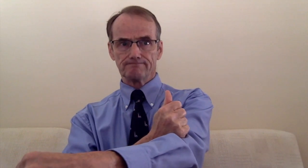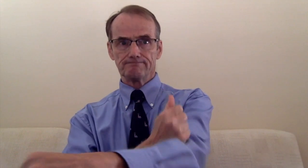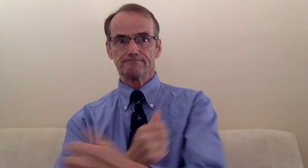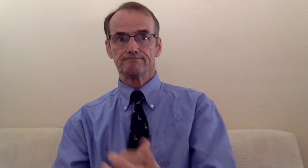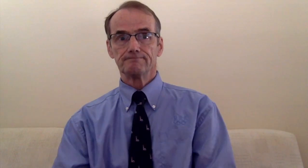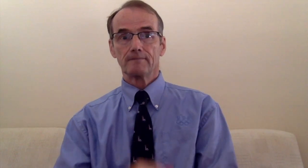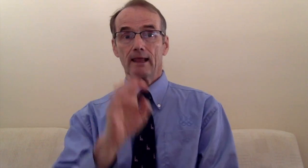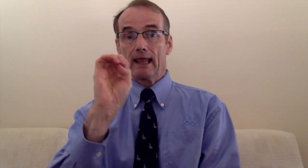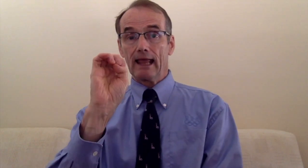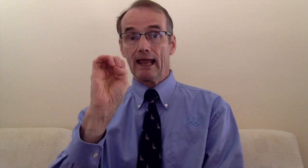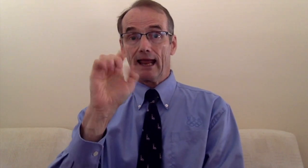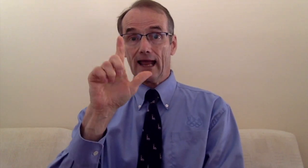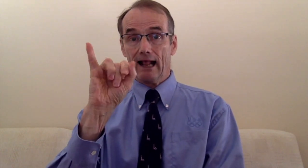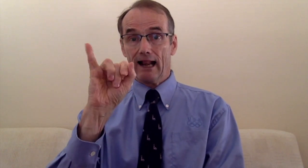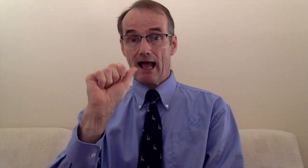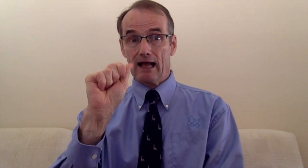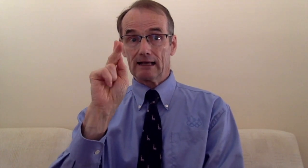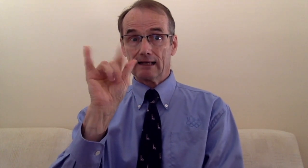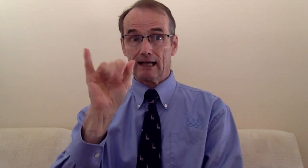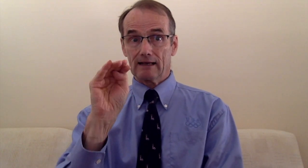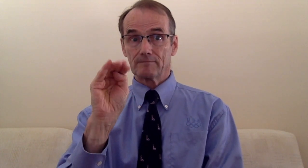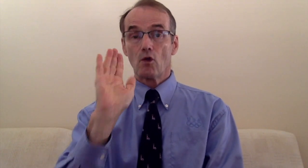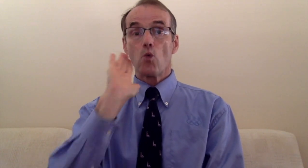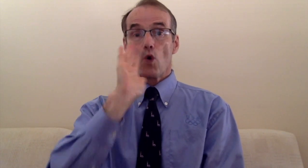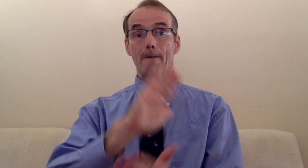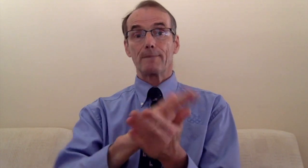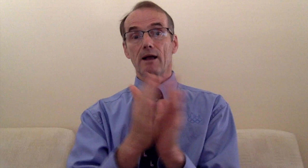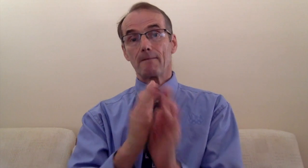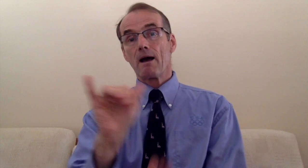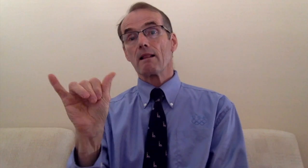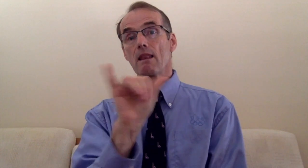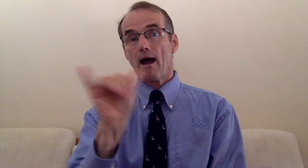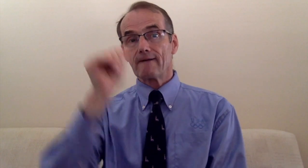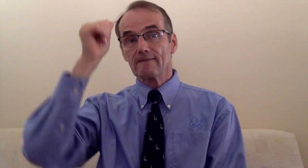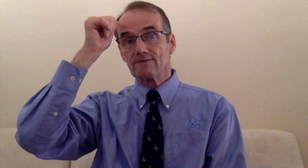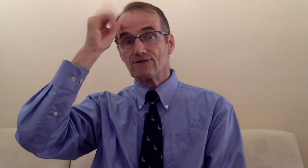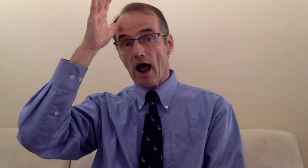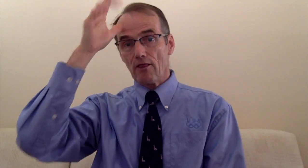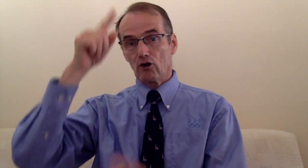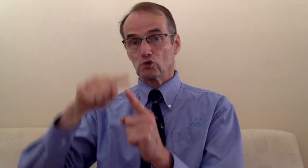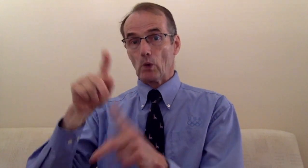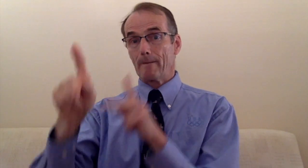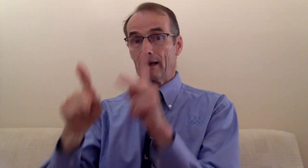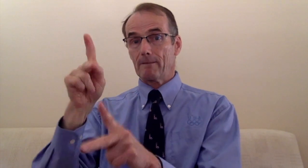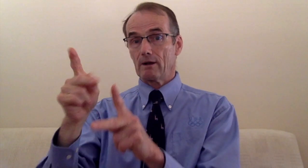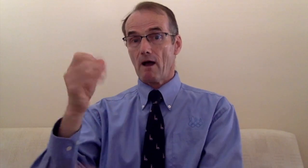and give over to him your authority. He shall be a father to the inhabitants of Jerusalem